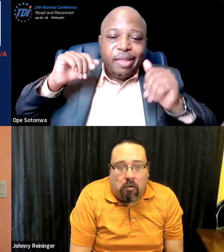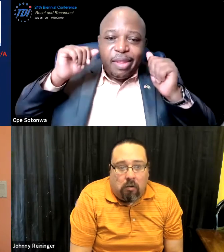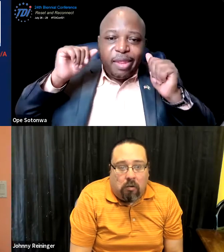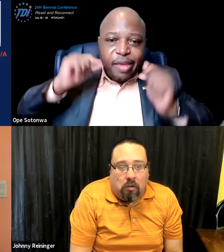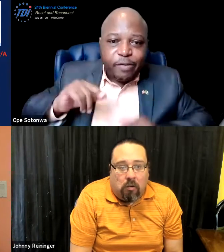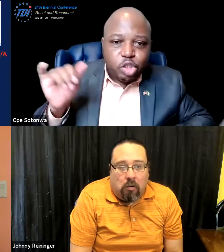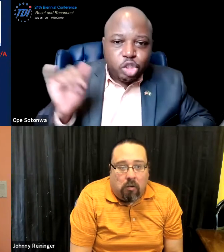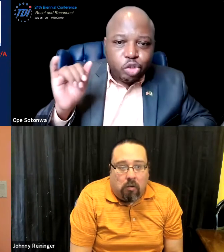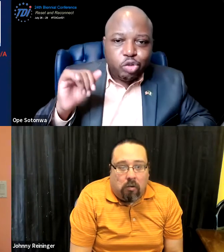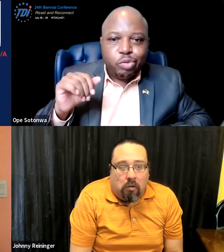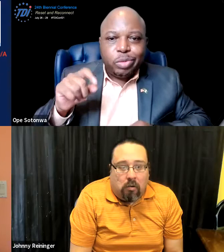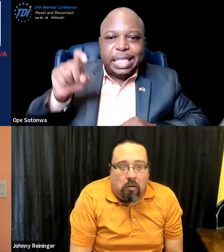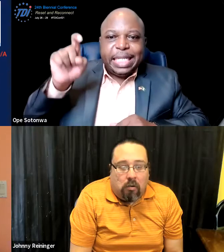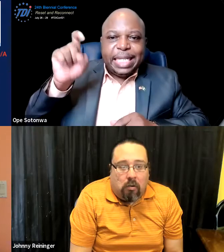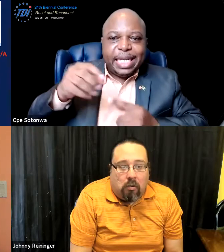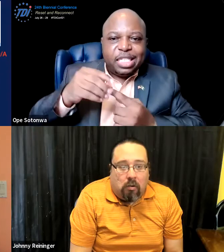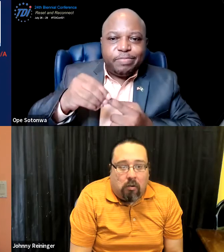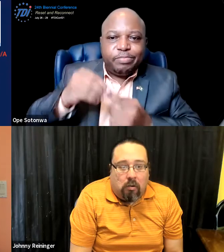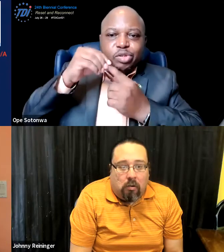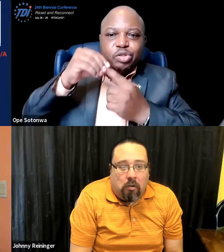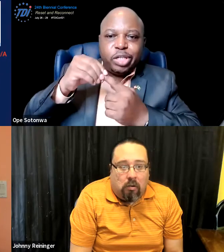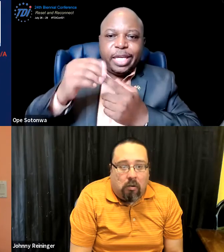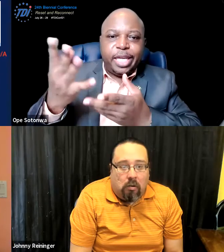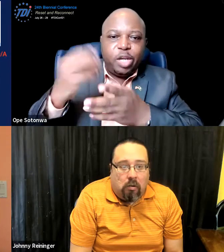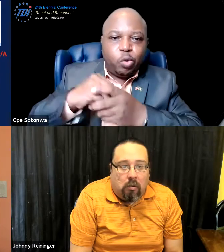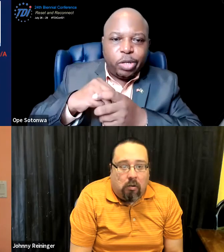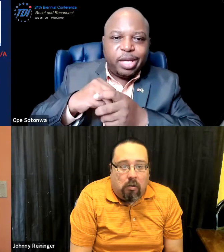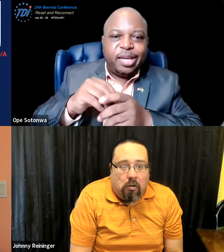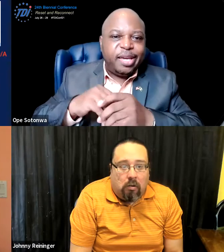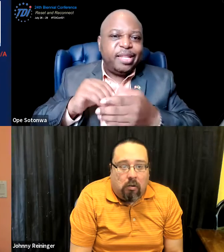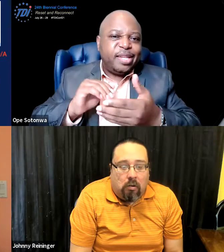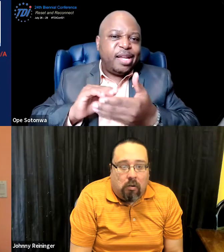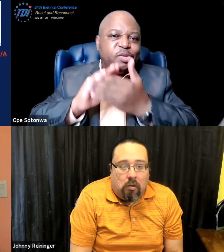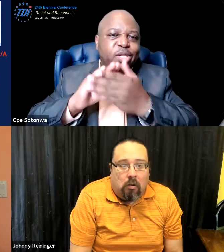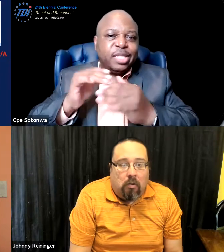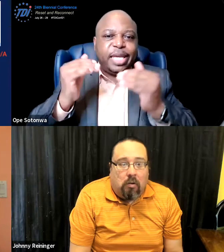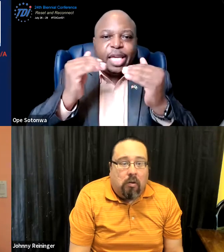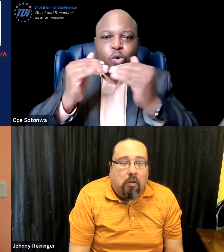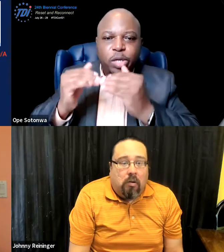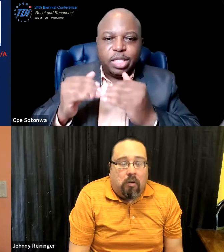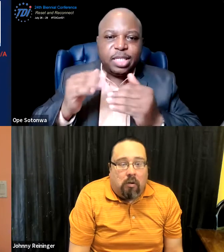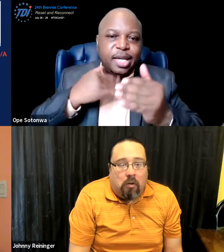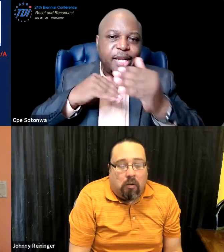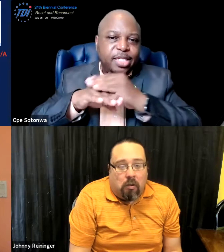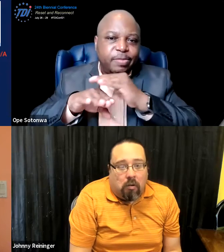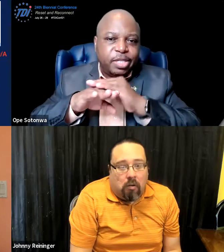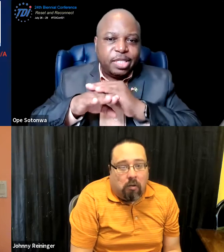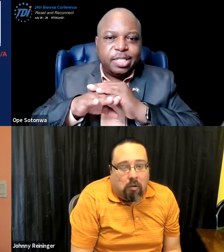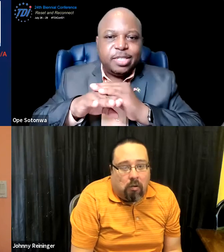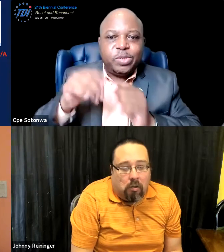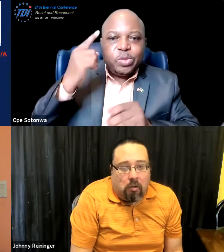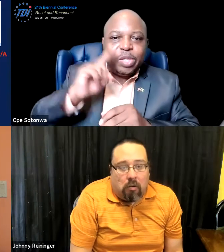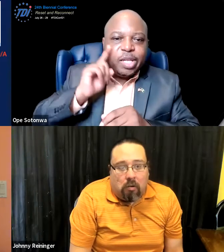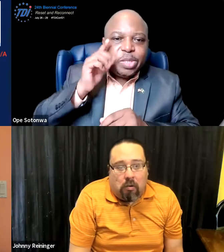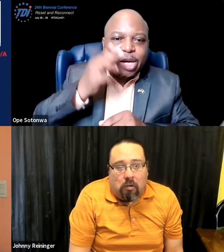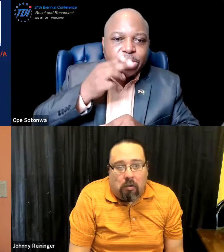spectrum, especially even late signers, late learner signers. We just